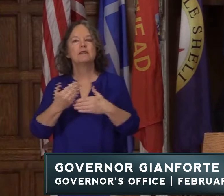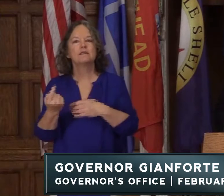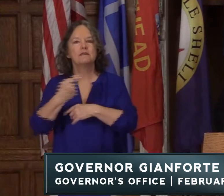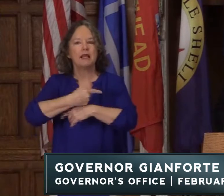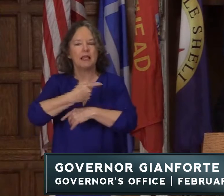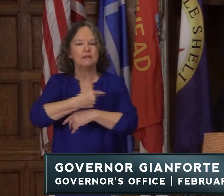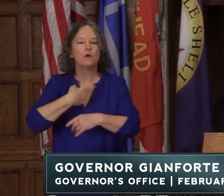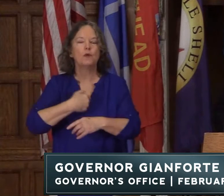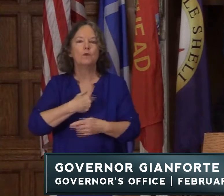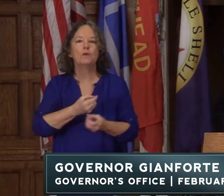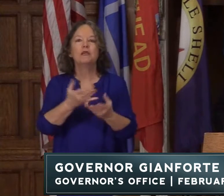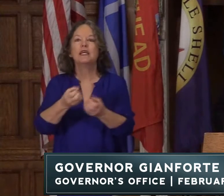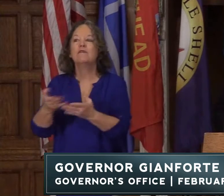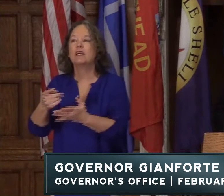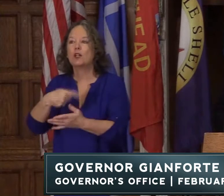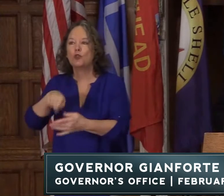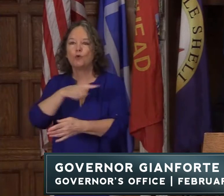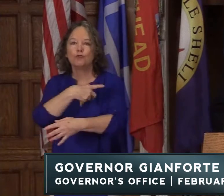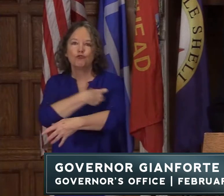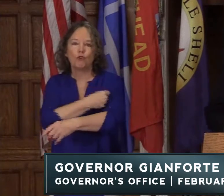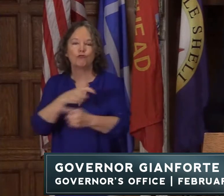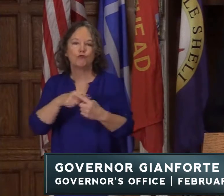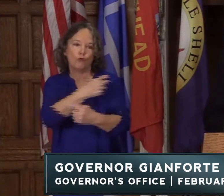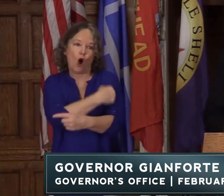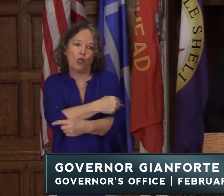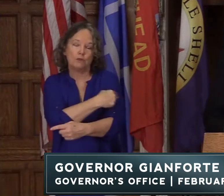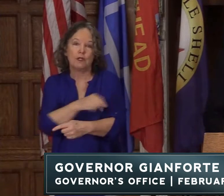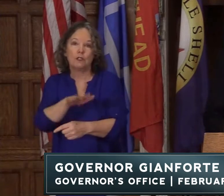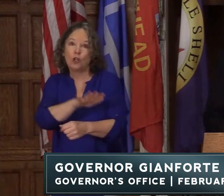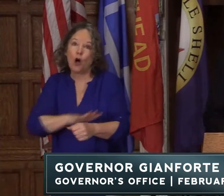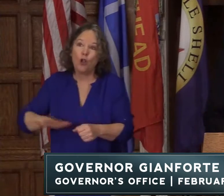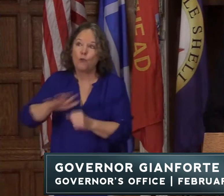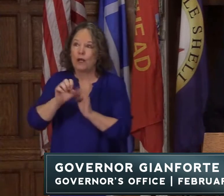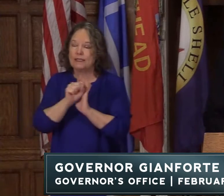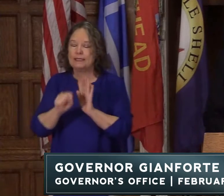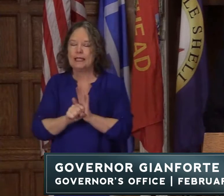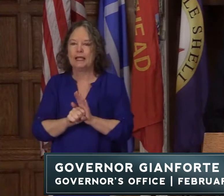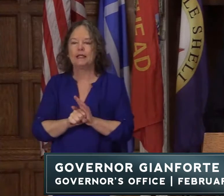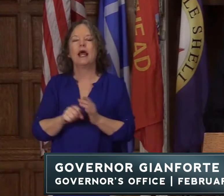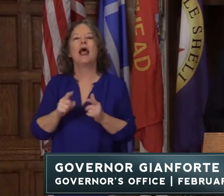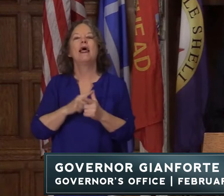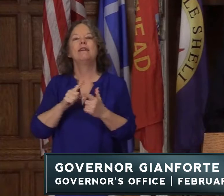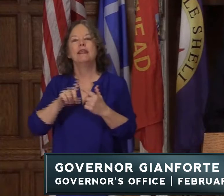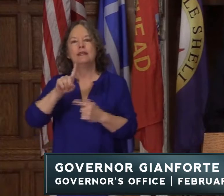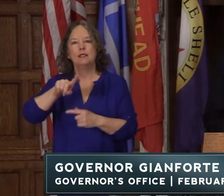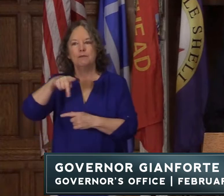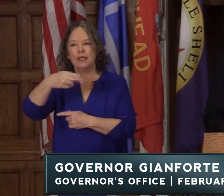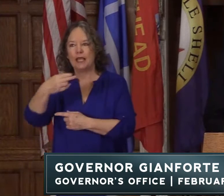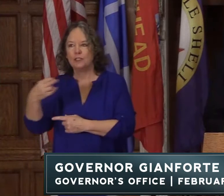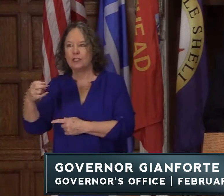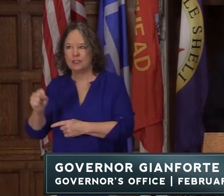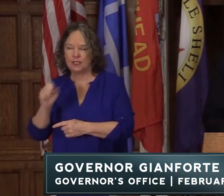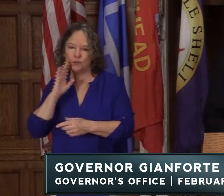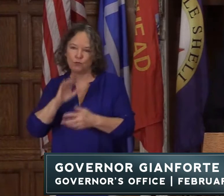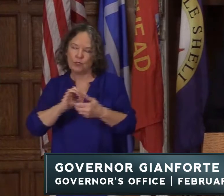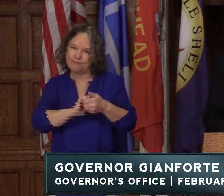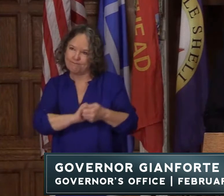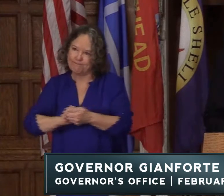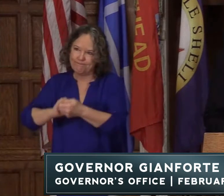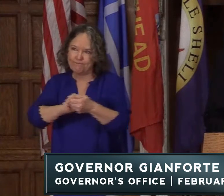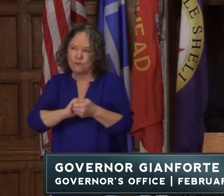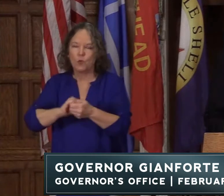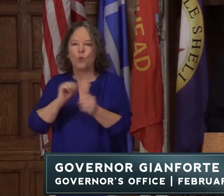to hospitals across the state. From there, DPHHS will coordinate closely with local partners